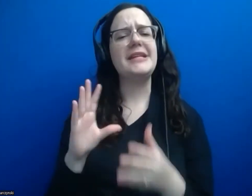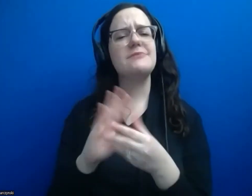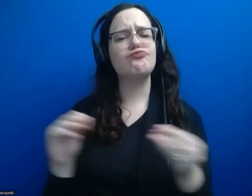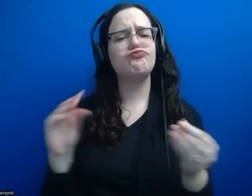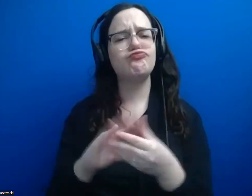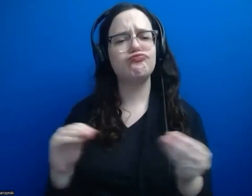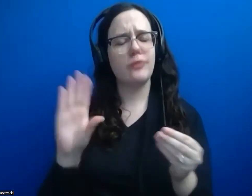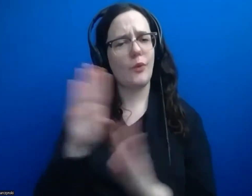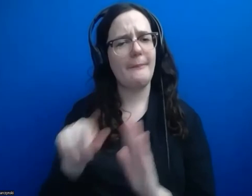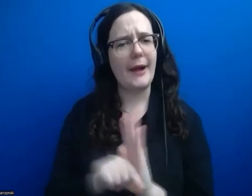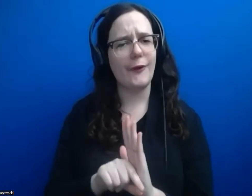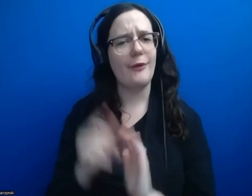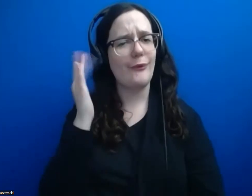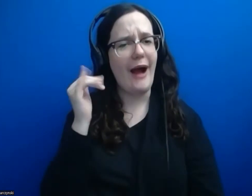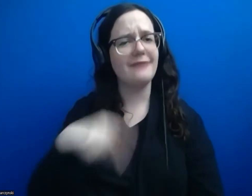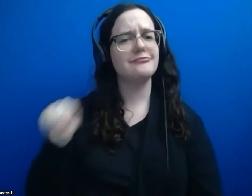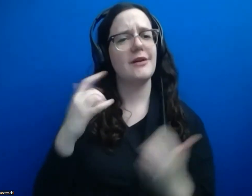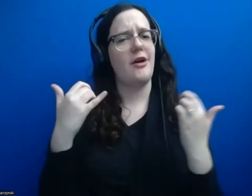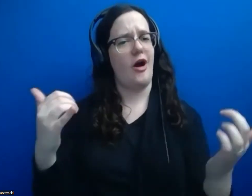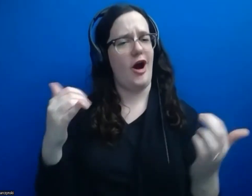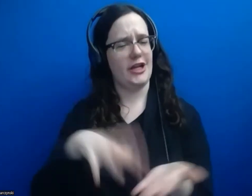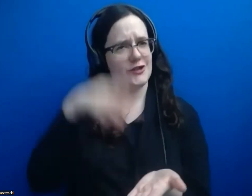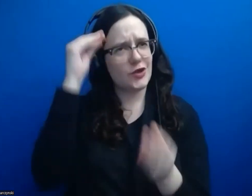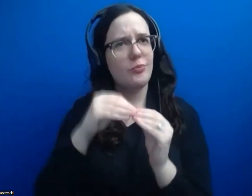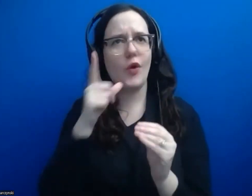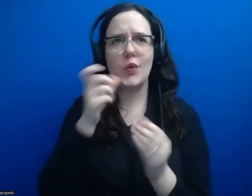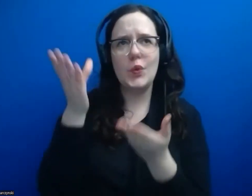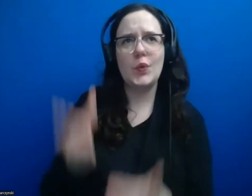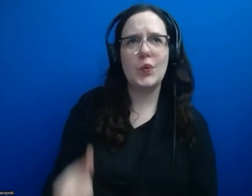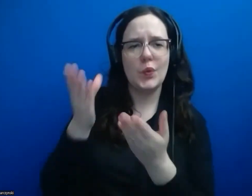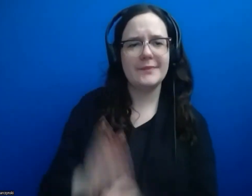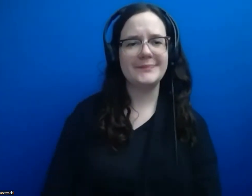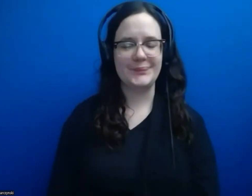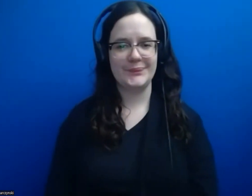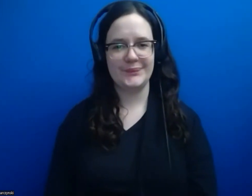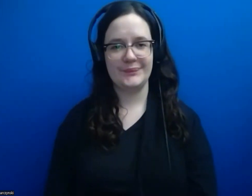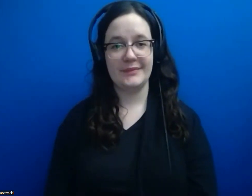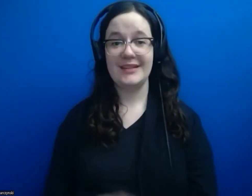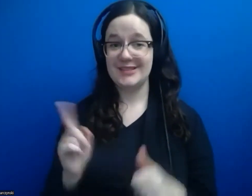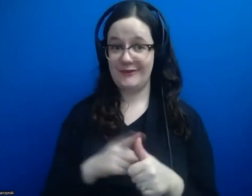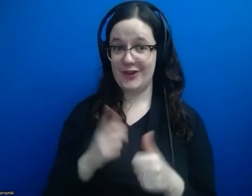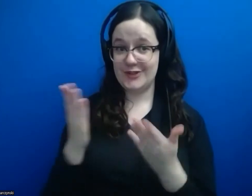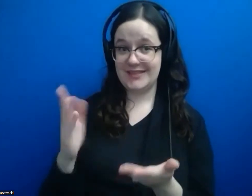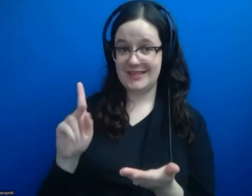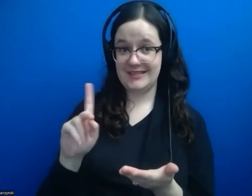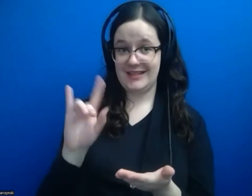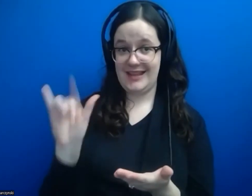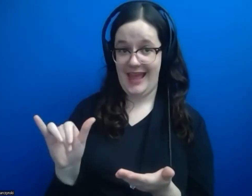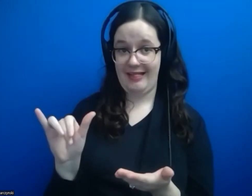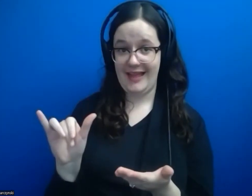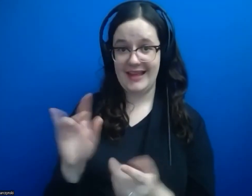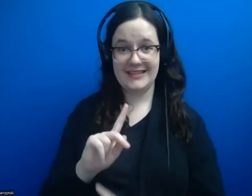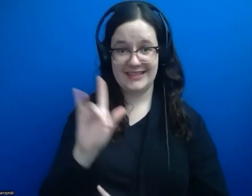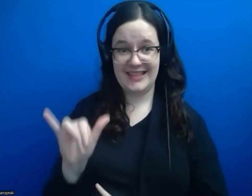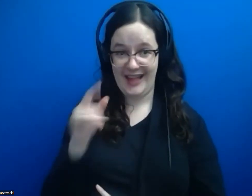everybody in the audience can learn a little more about you. So first, I'm going to begin with Kelly. If Kelly could go ahead and unmute